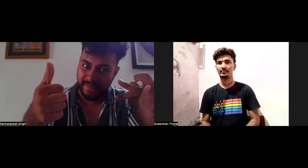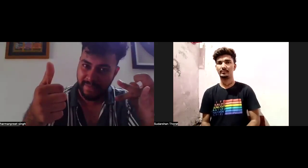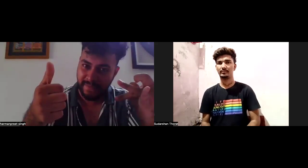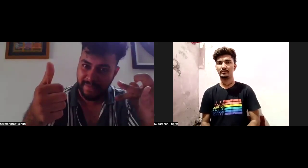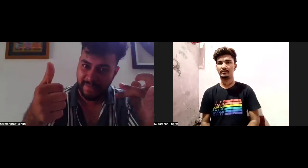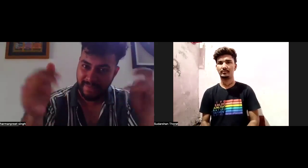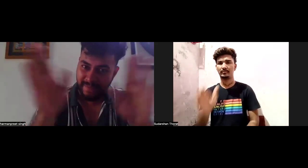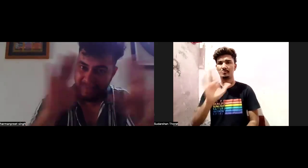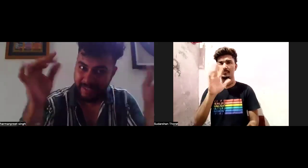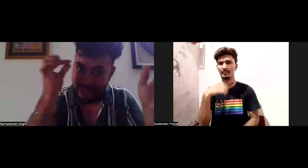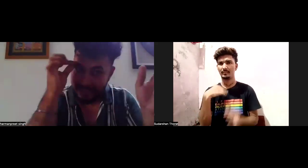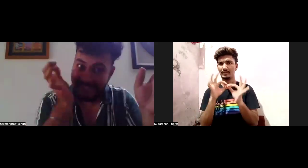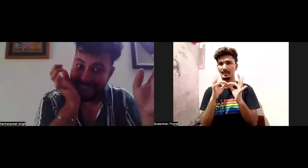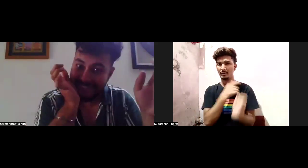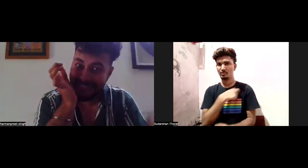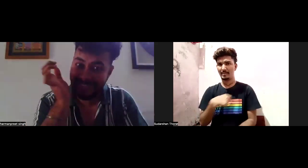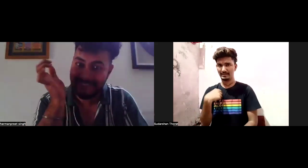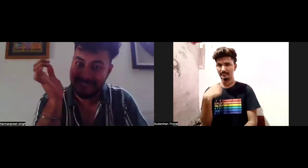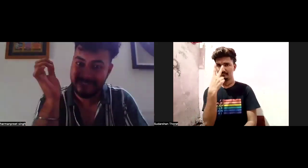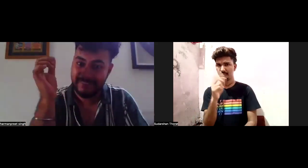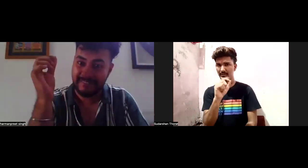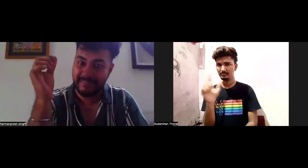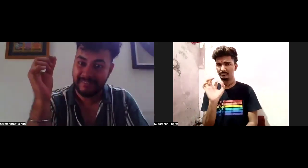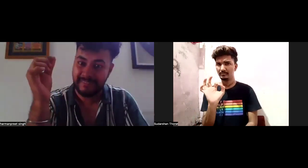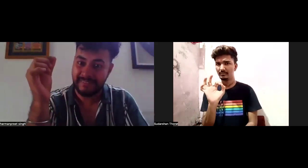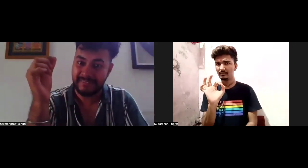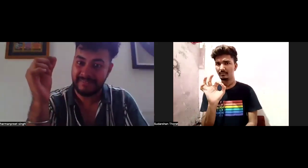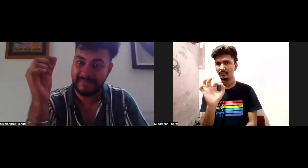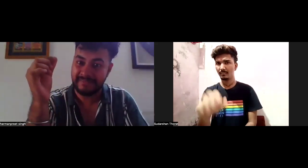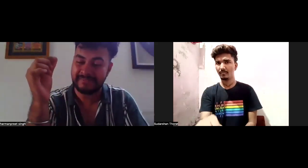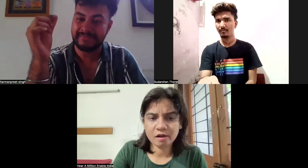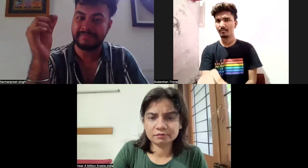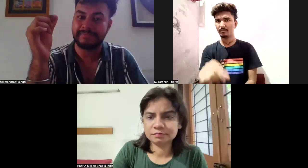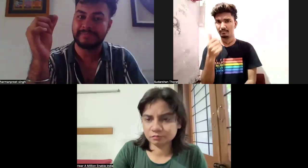moderator is just wanting to confirm if the panelists can see.